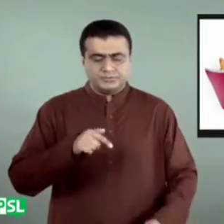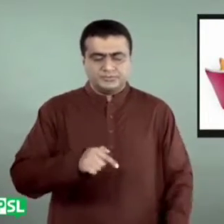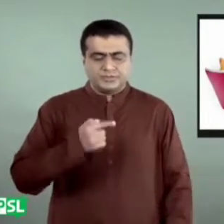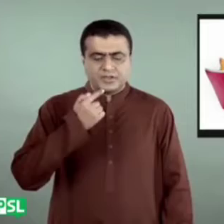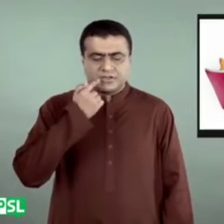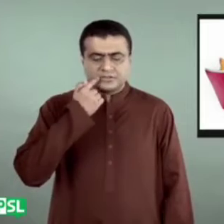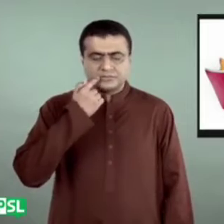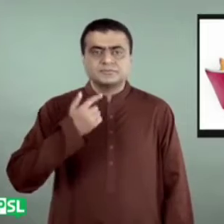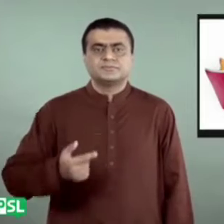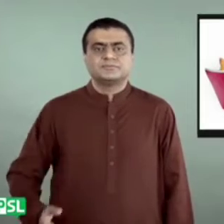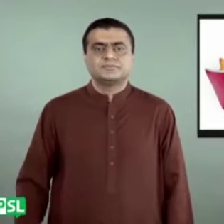Box fries.